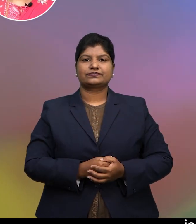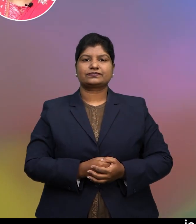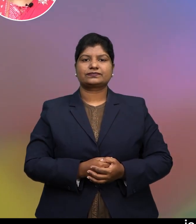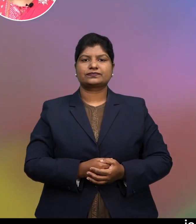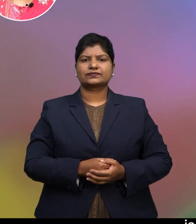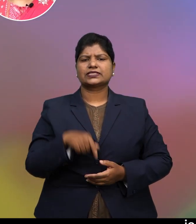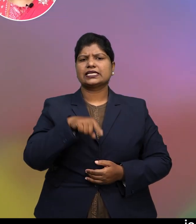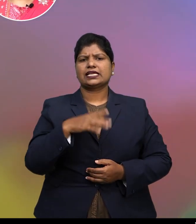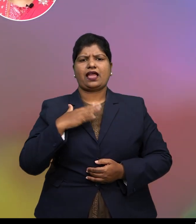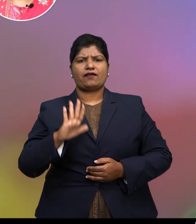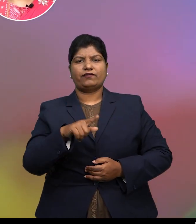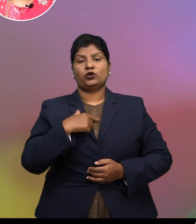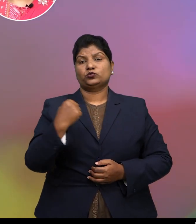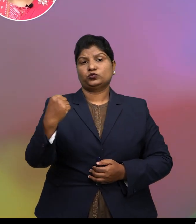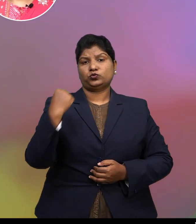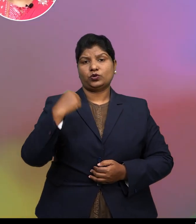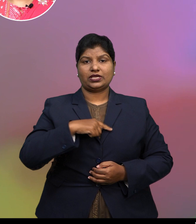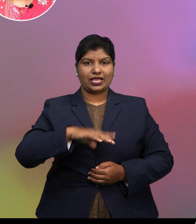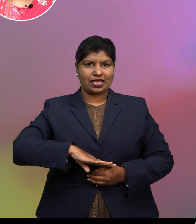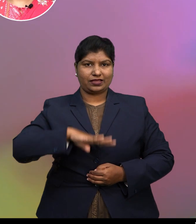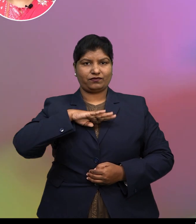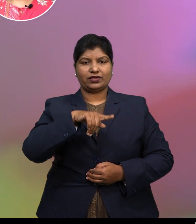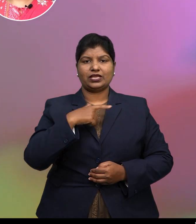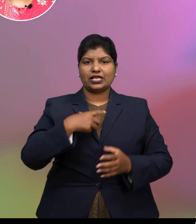is just strong enough to move the baby